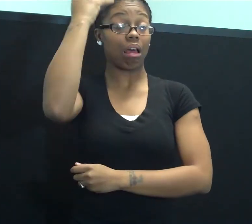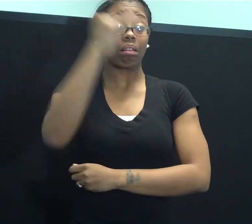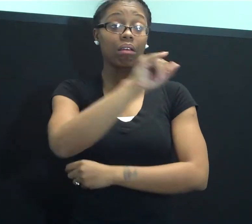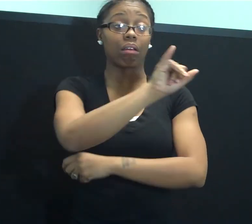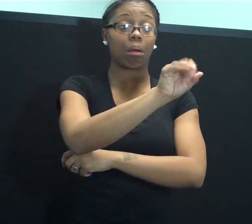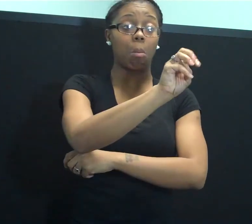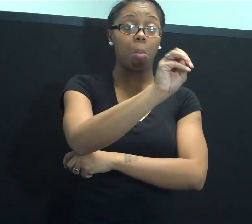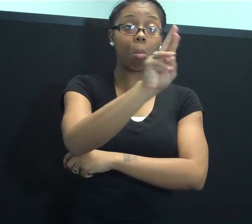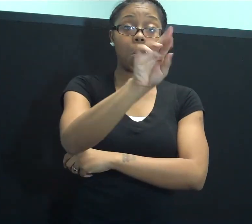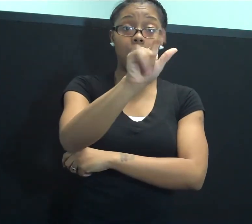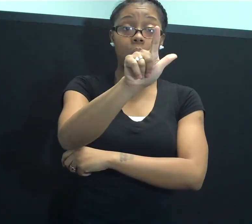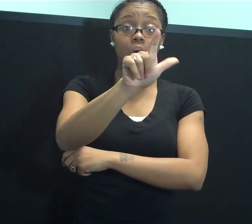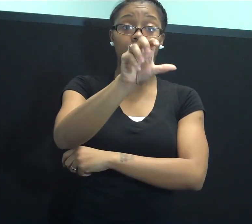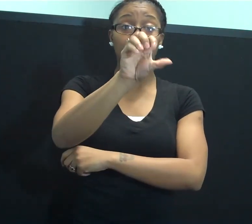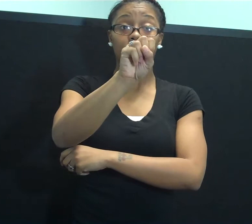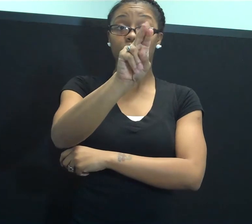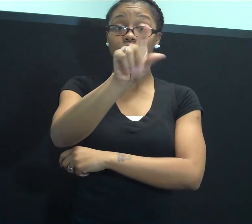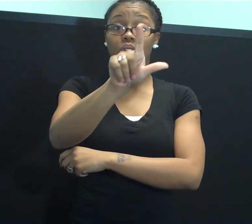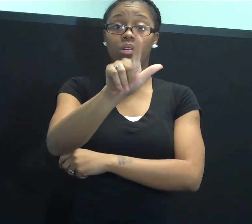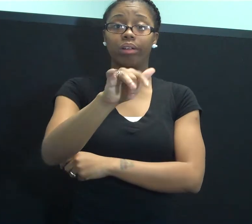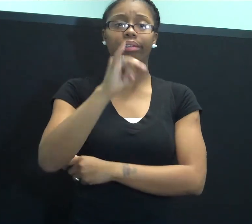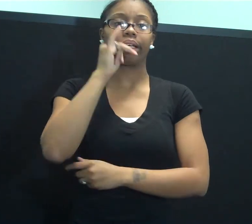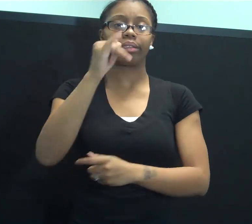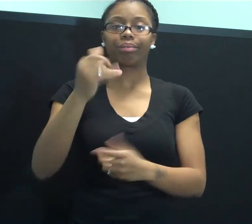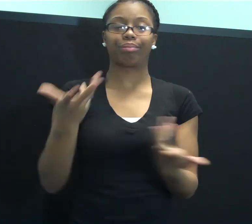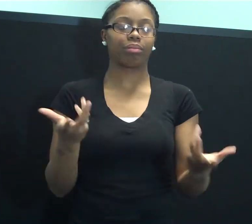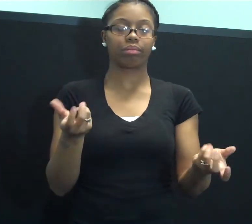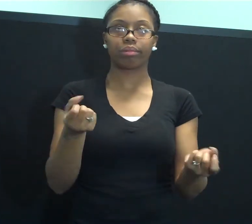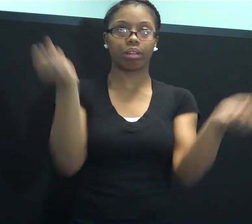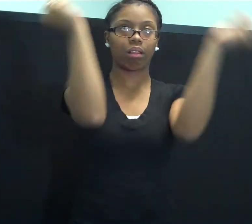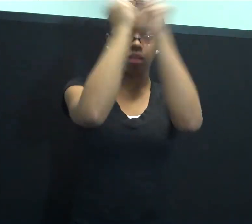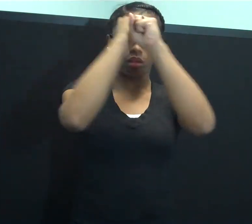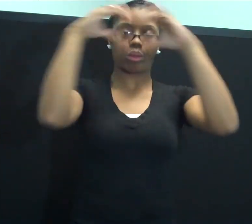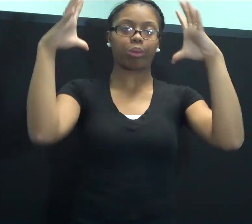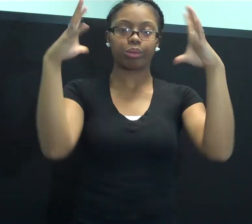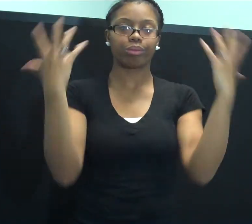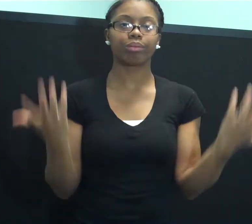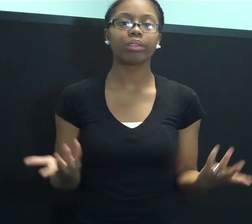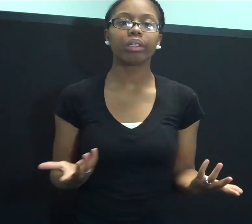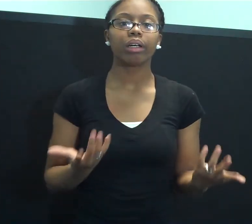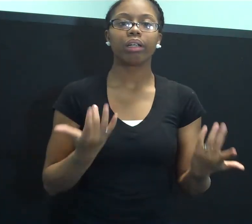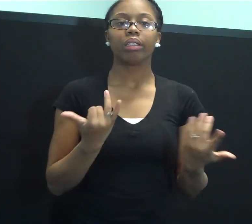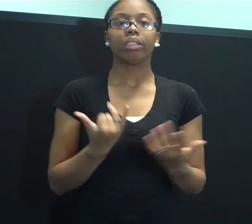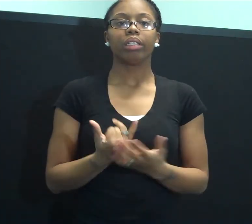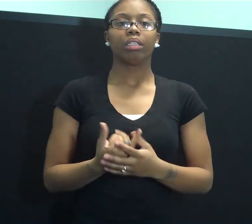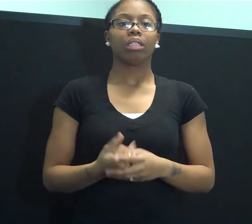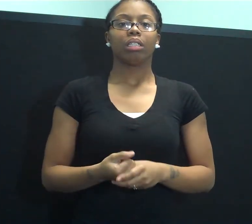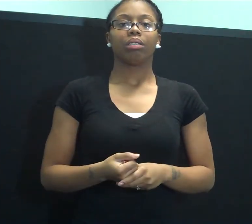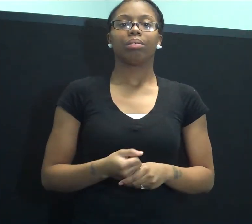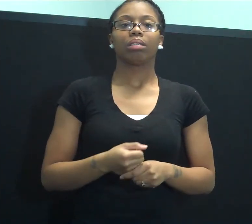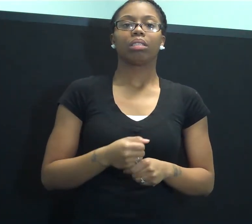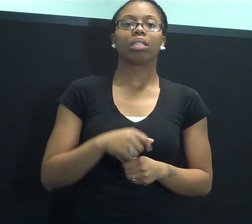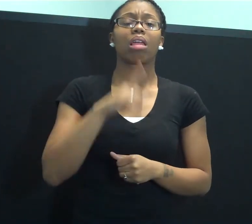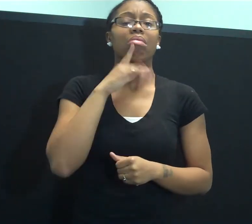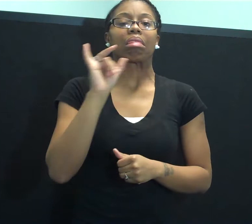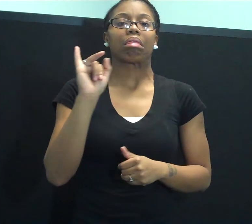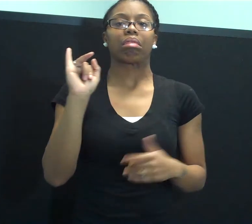simply an illusion that we as human beings impose out of our own psychological or emotional needs on